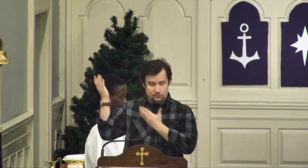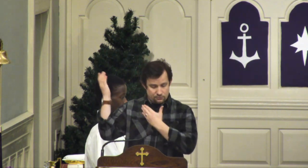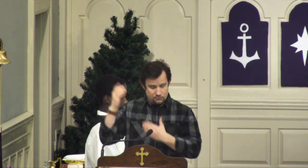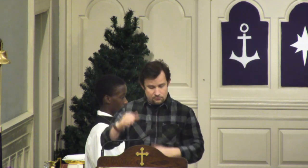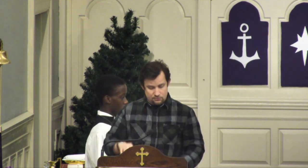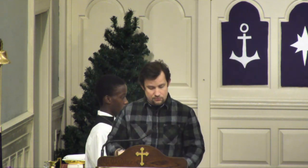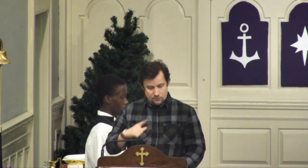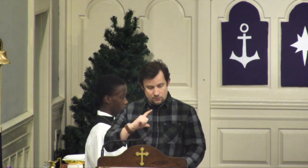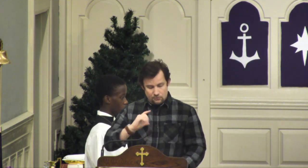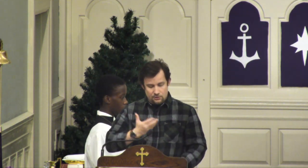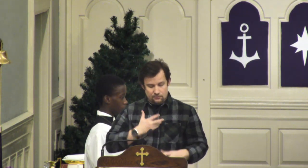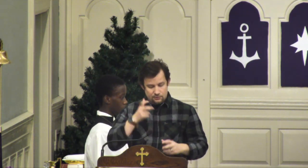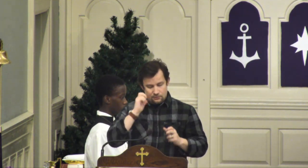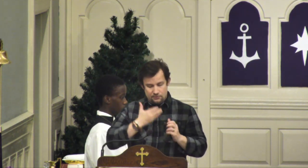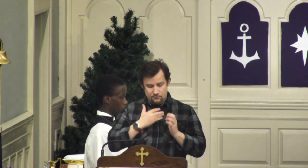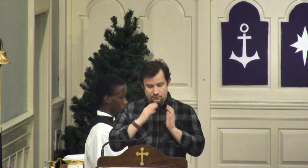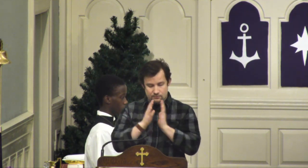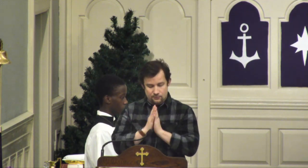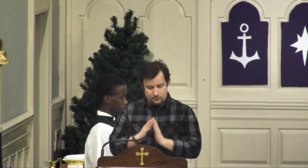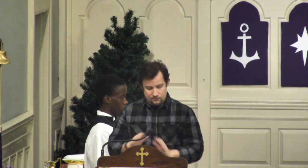Lord, hear our prayer.